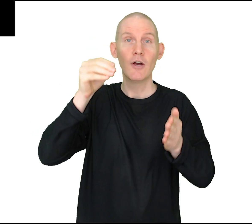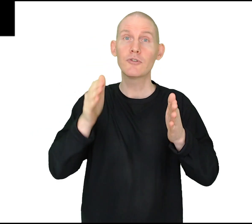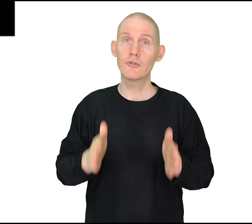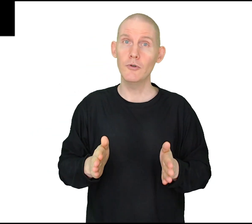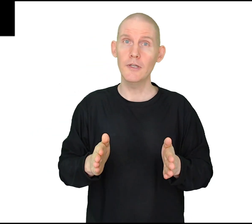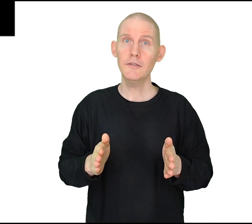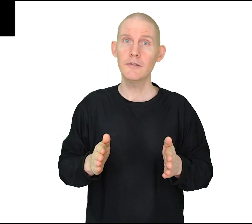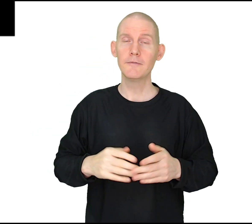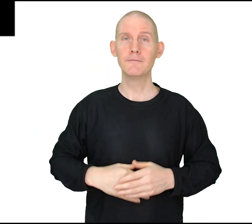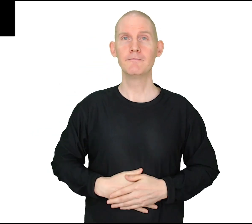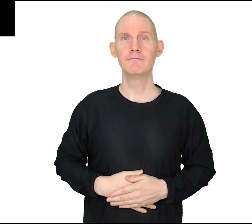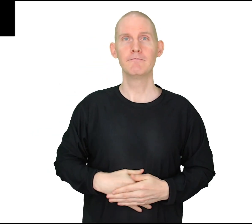Student.